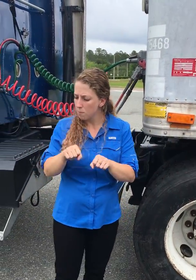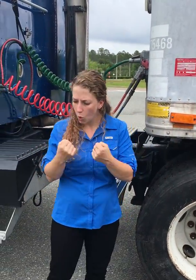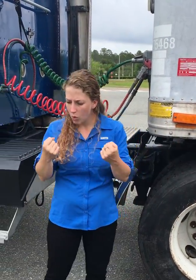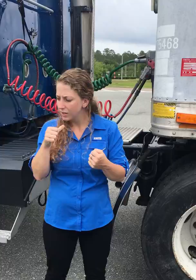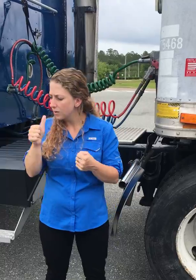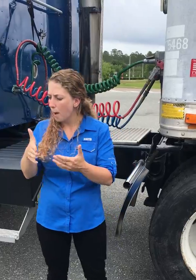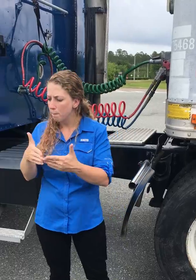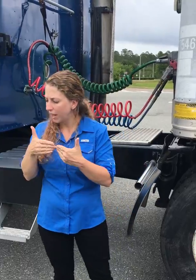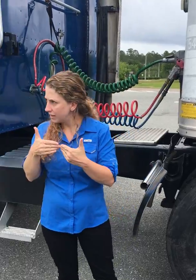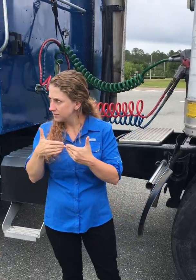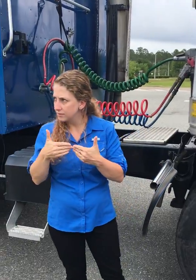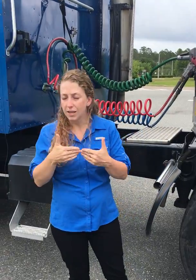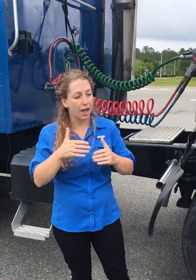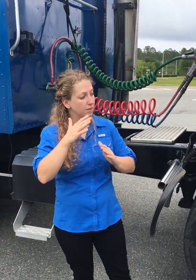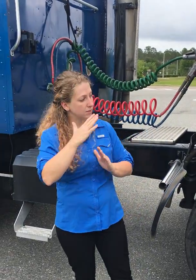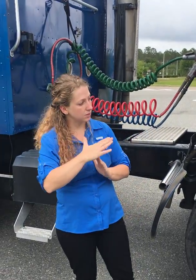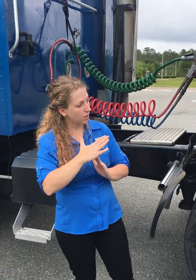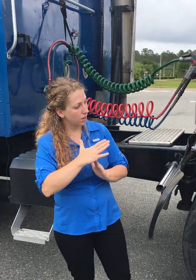at the bottom and at the top.